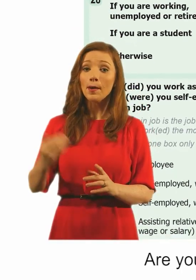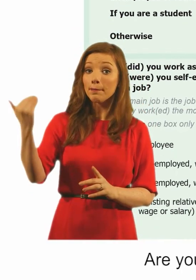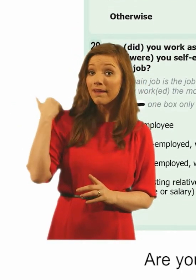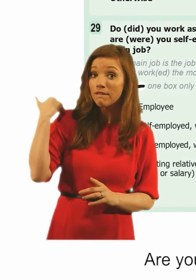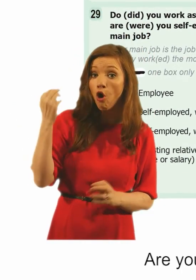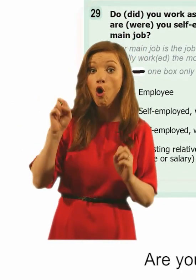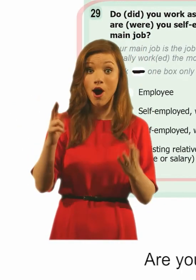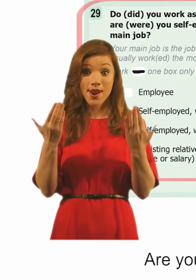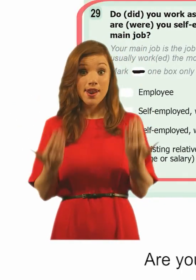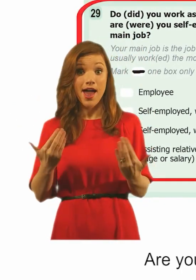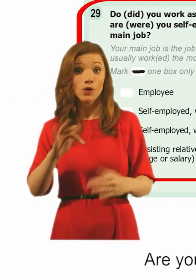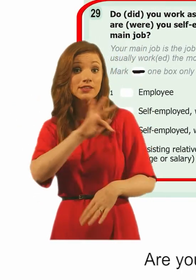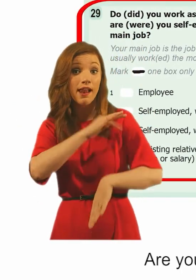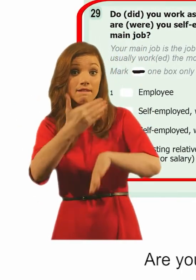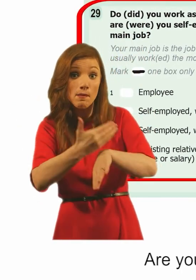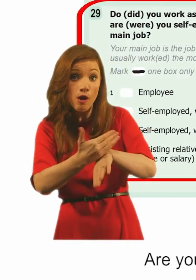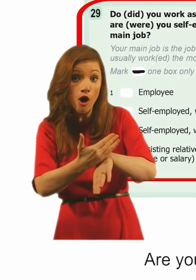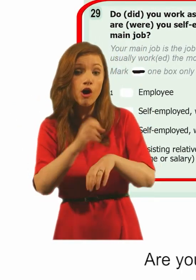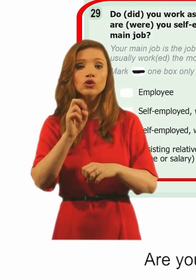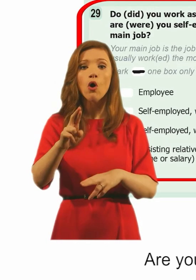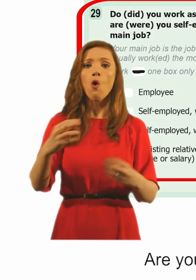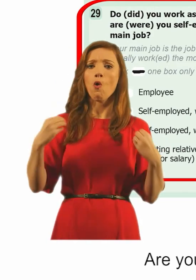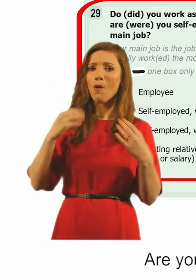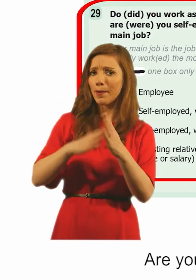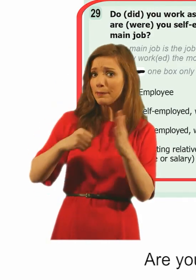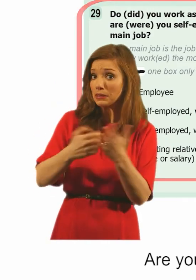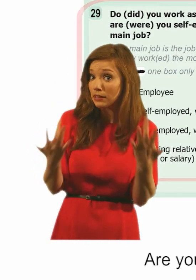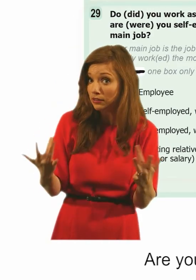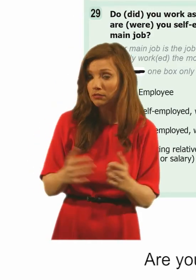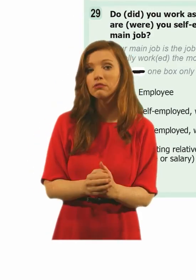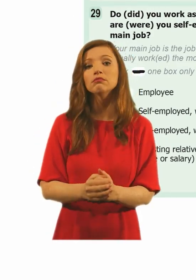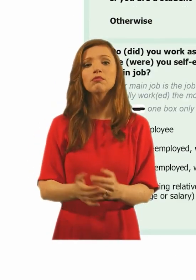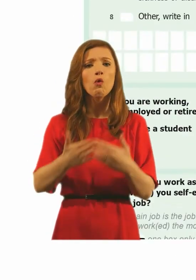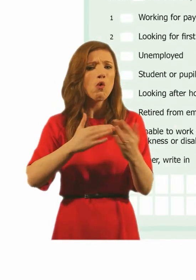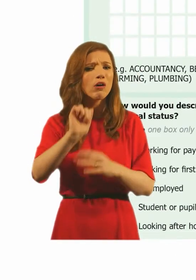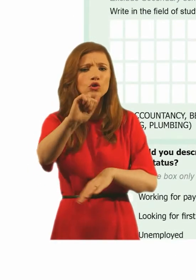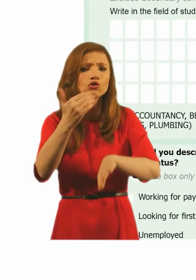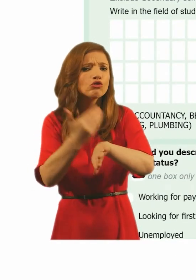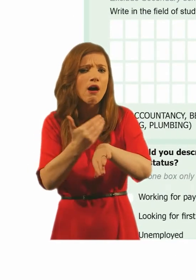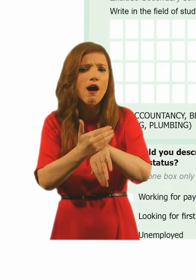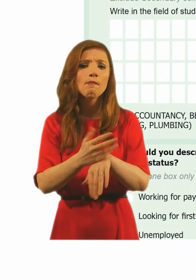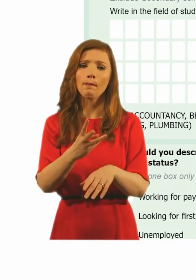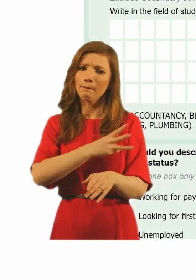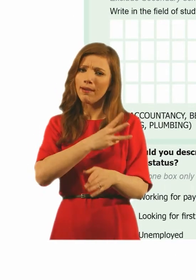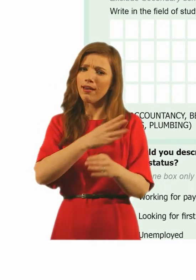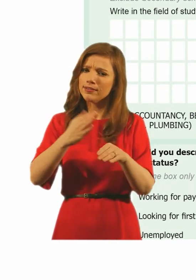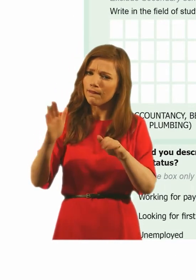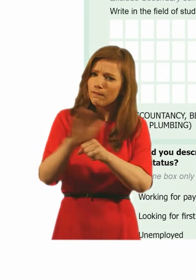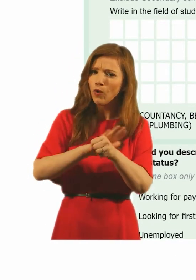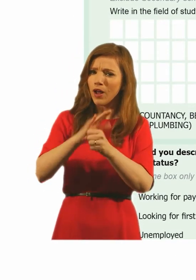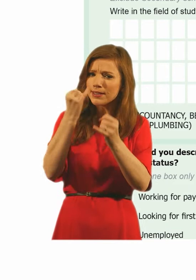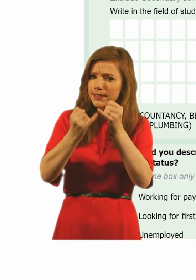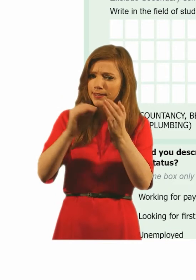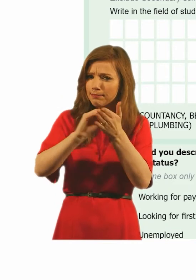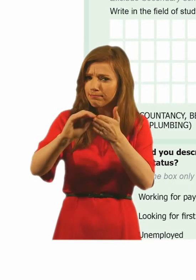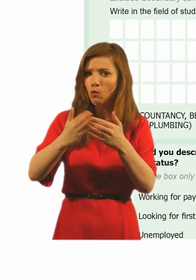Are you or were you an employee or self-employed in your main job? Next, write in your occupation. Even if